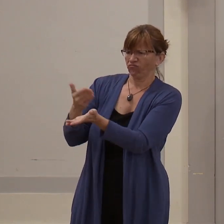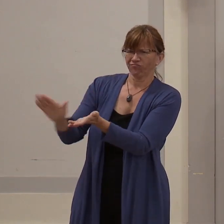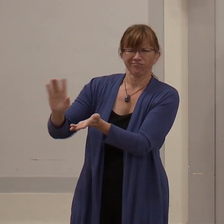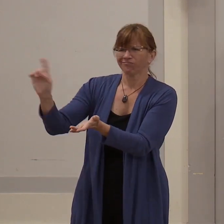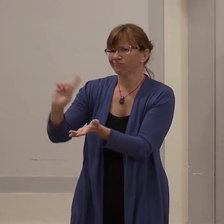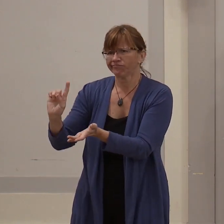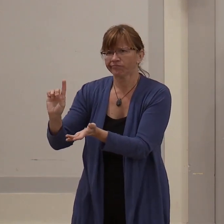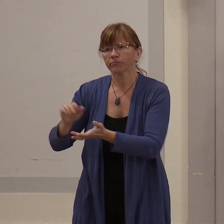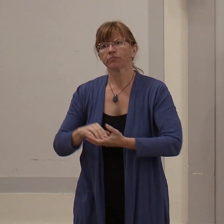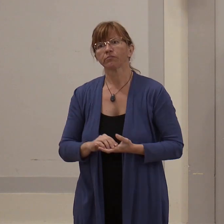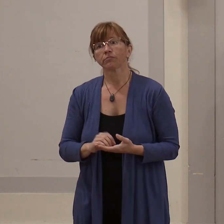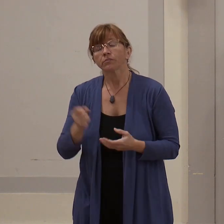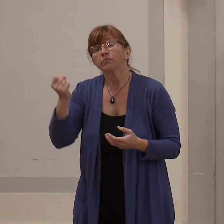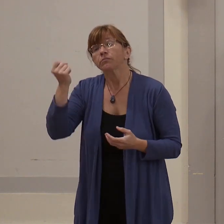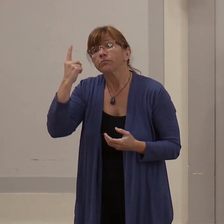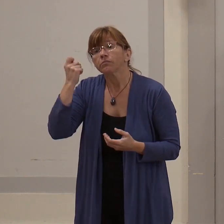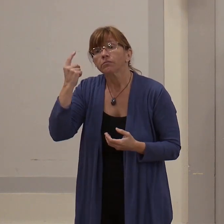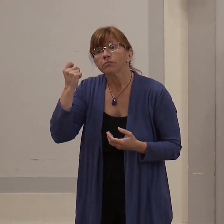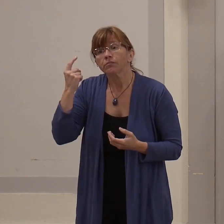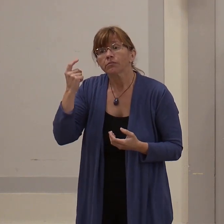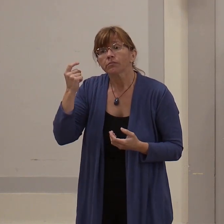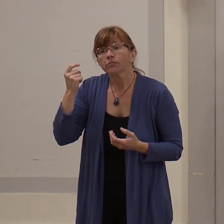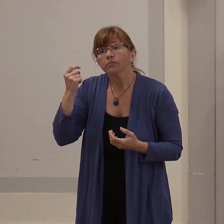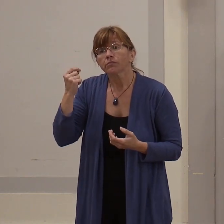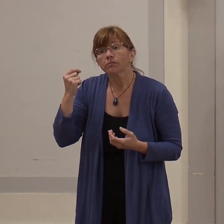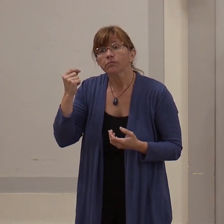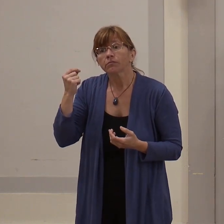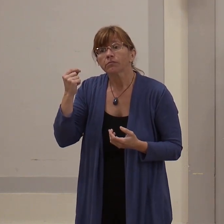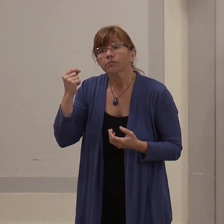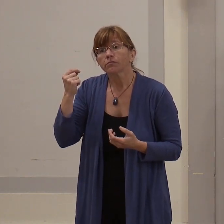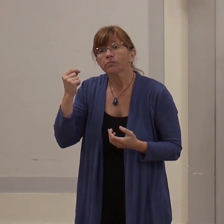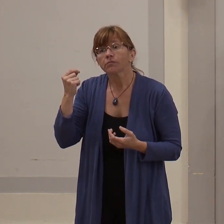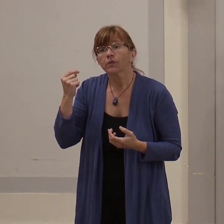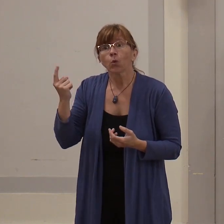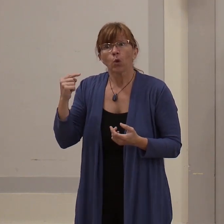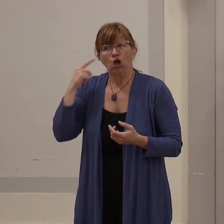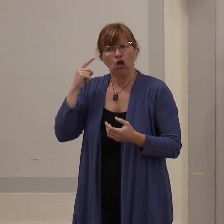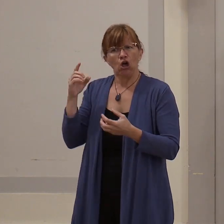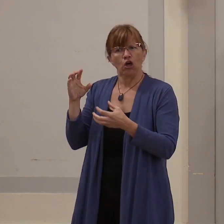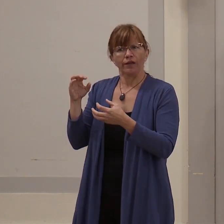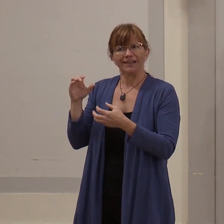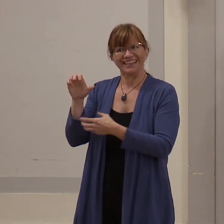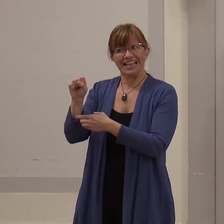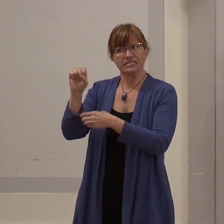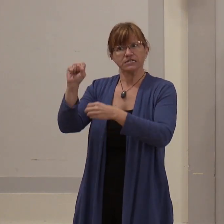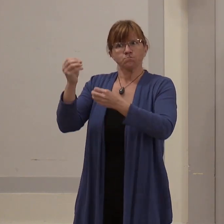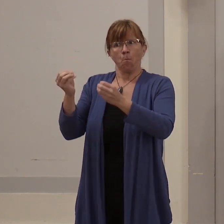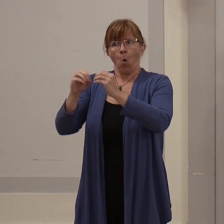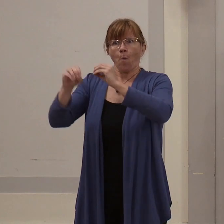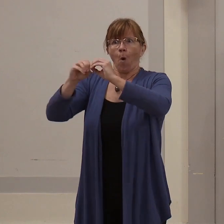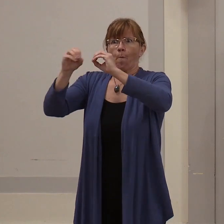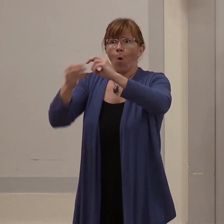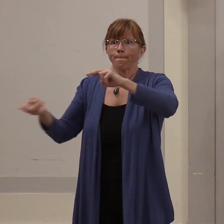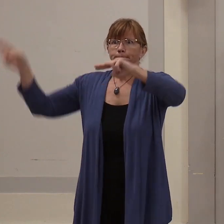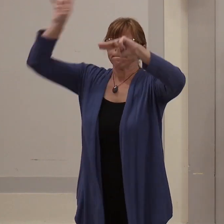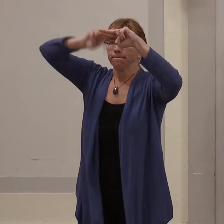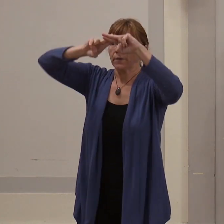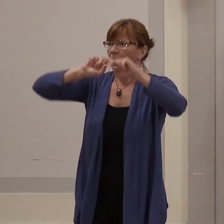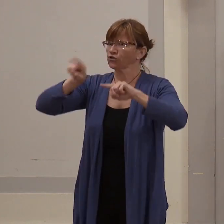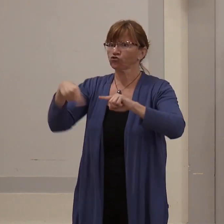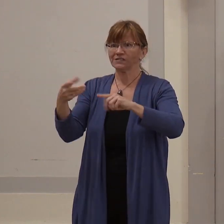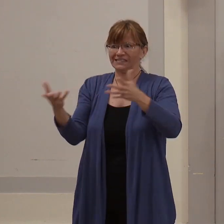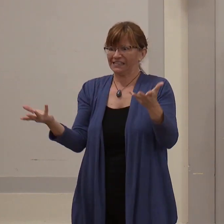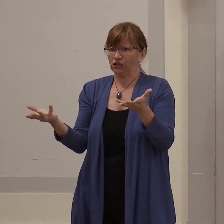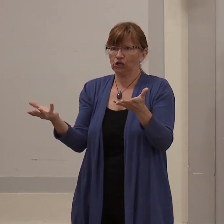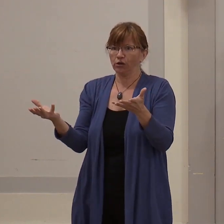heard from our health commissioner, seeing cases rise, not just in Baltimore, but across the state and the country. And whether you or not are one of